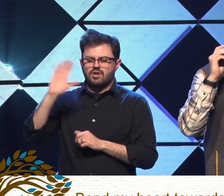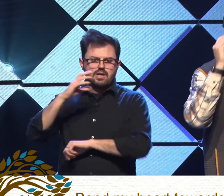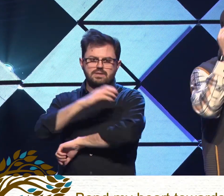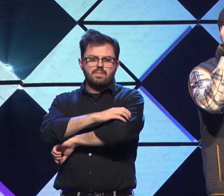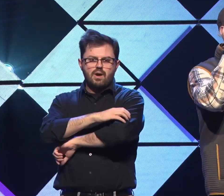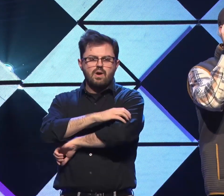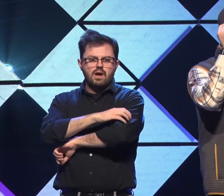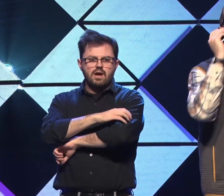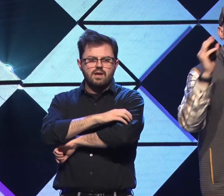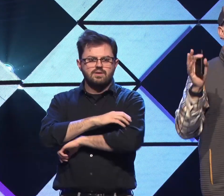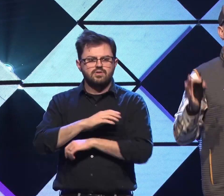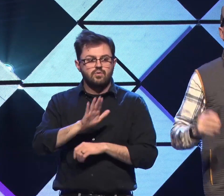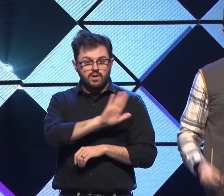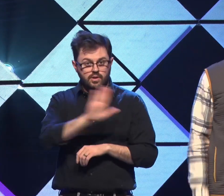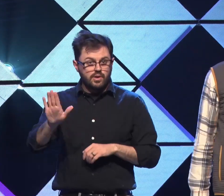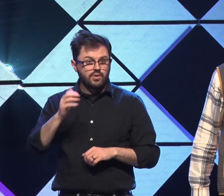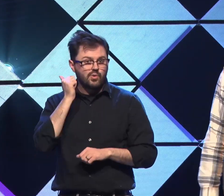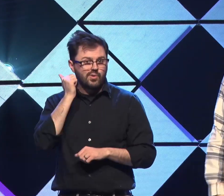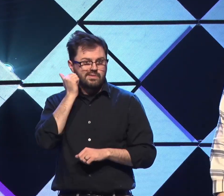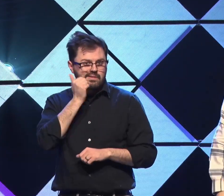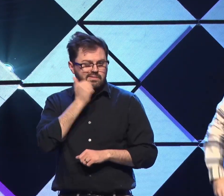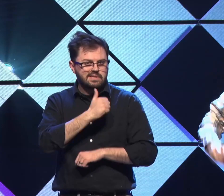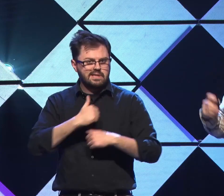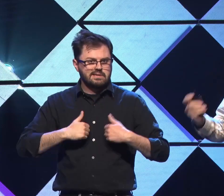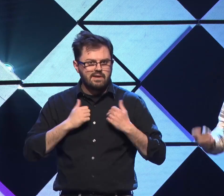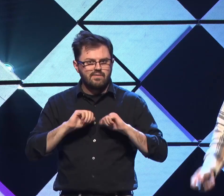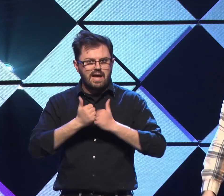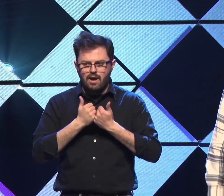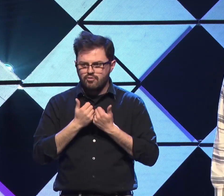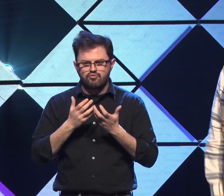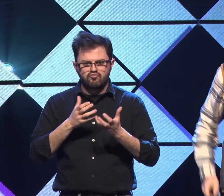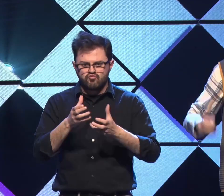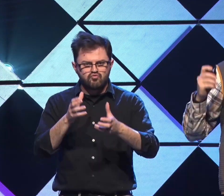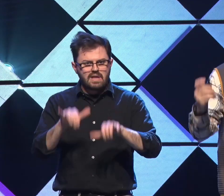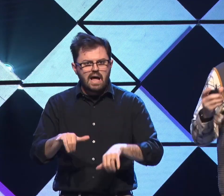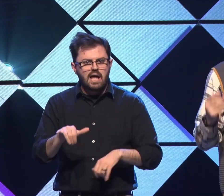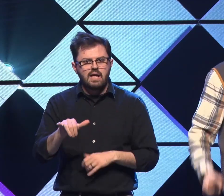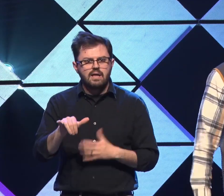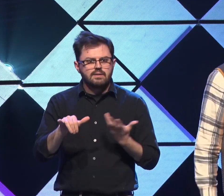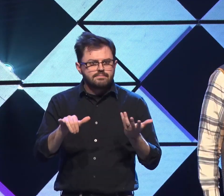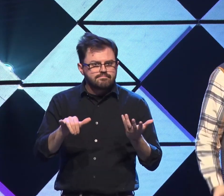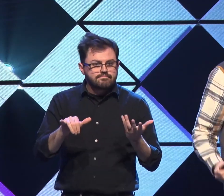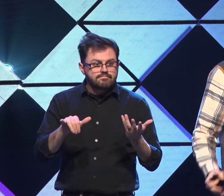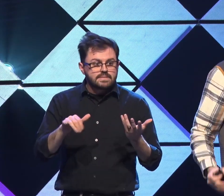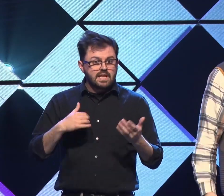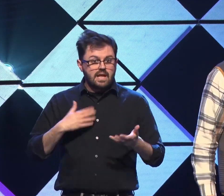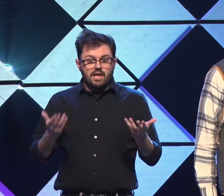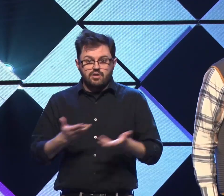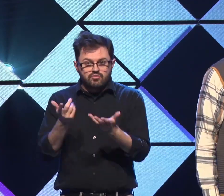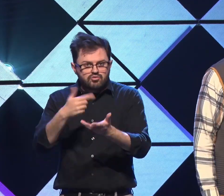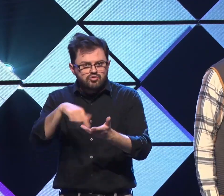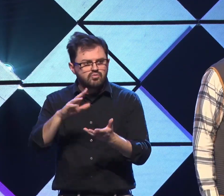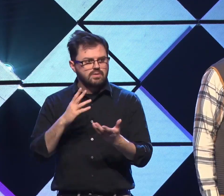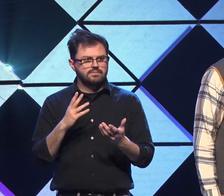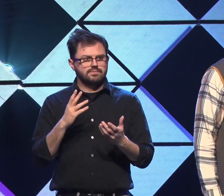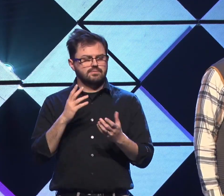your everyday normal life, how do you live this out? Well, I want to encourage you, make an entrance like